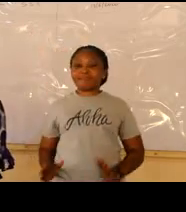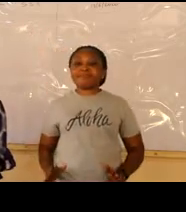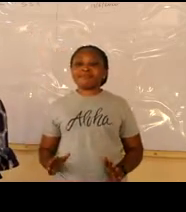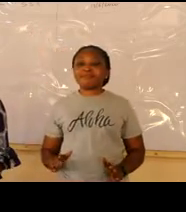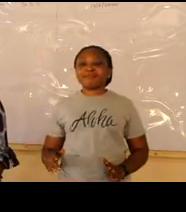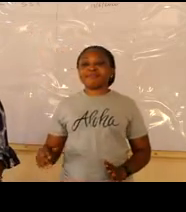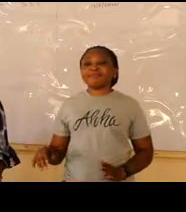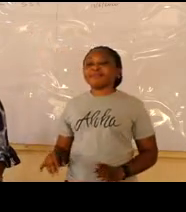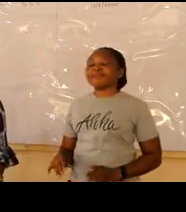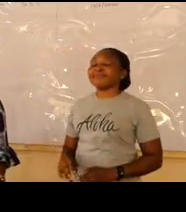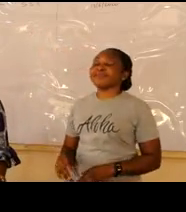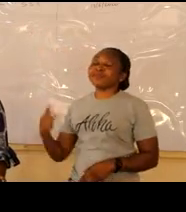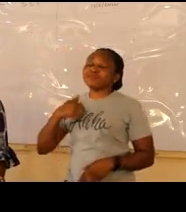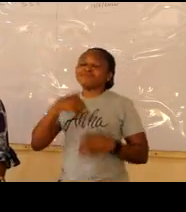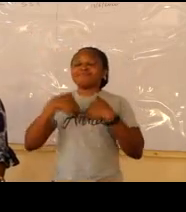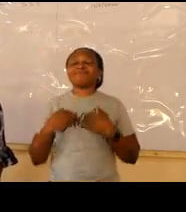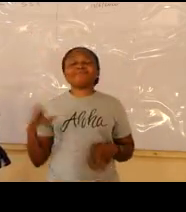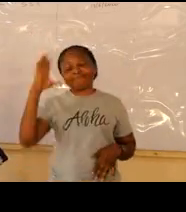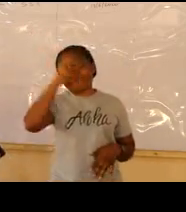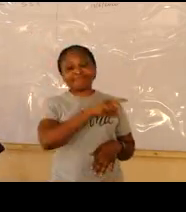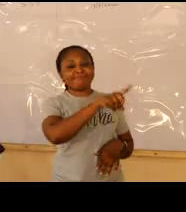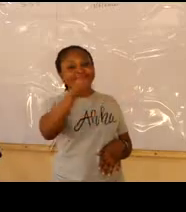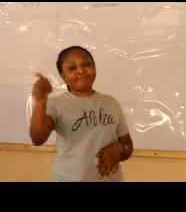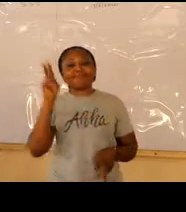I really missed you, but all the same,